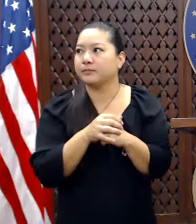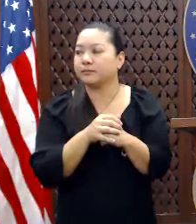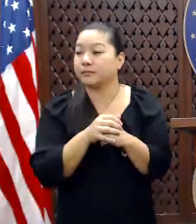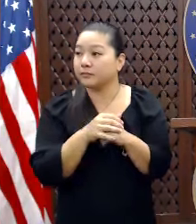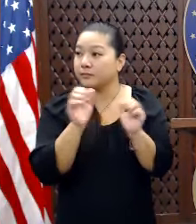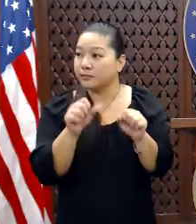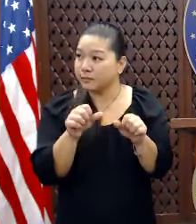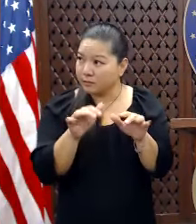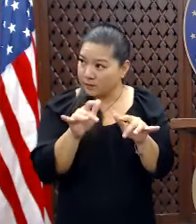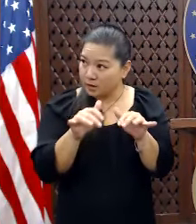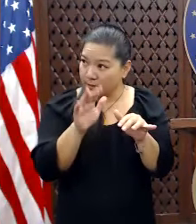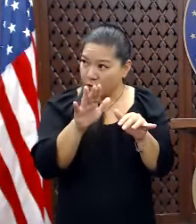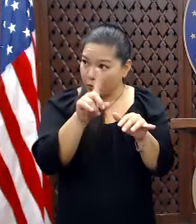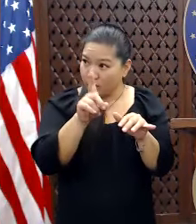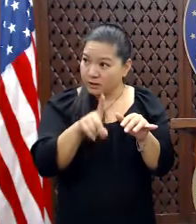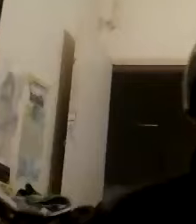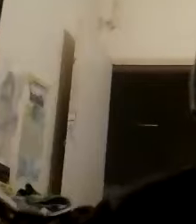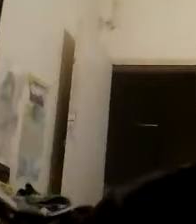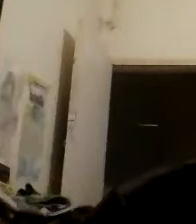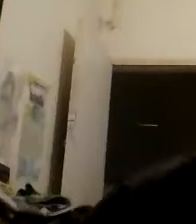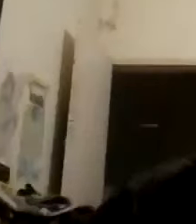Are you able to type your question, Phil?